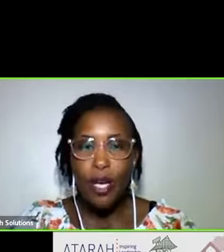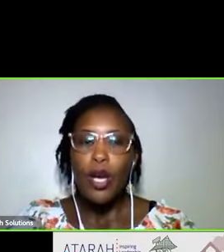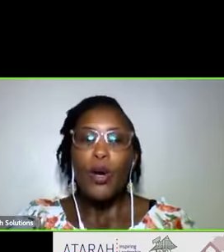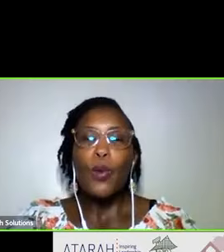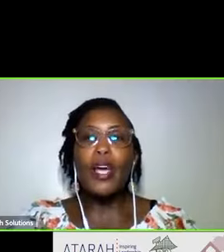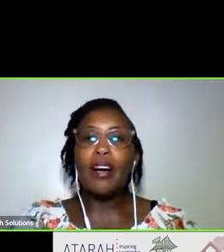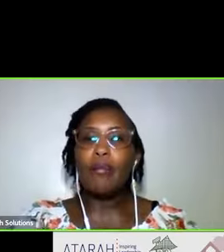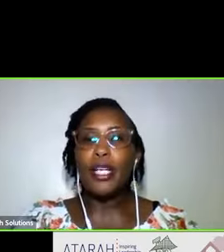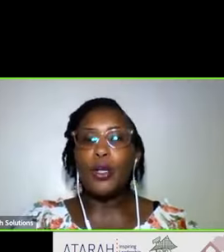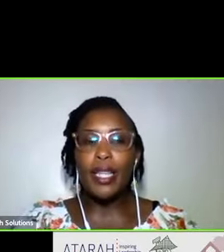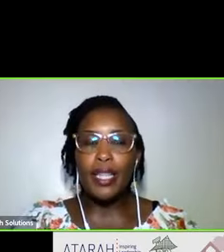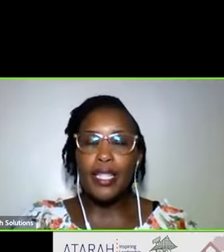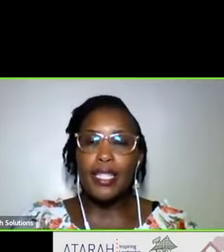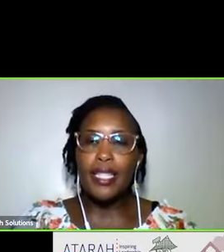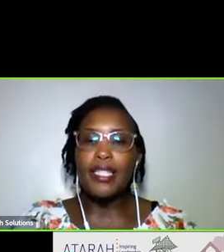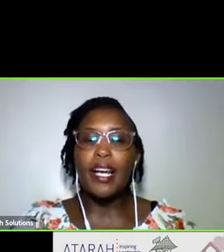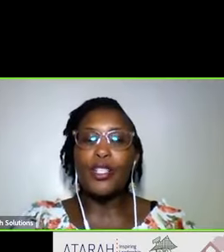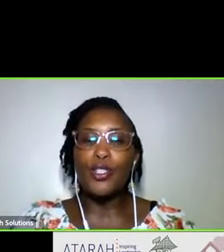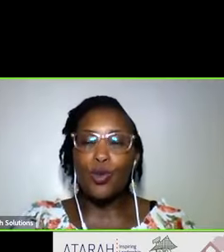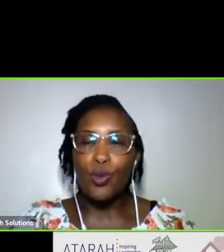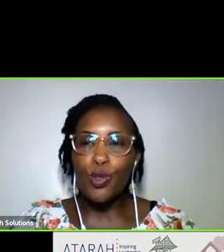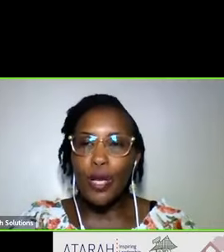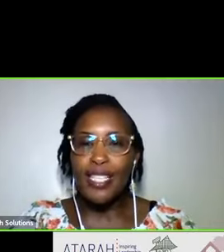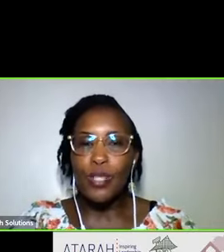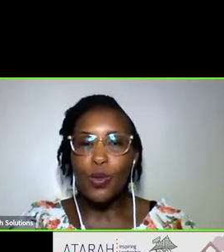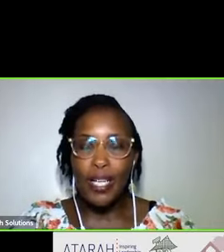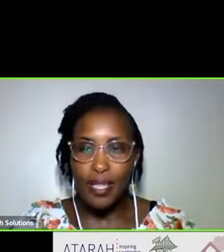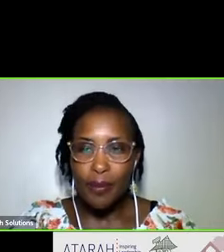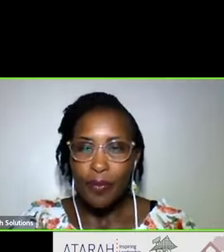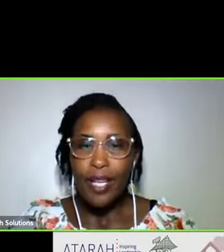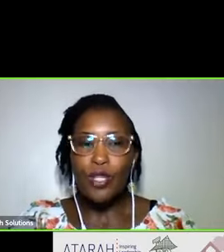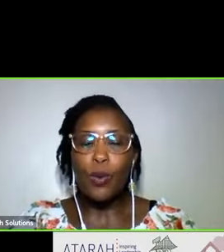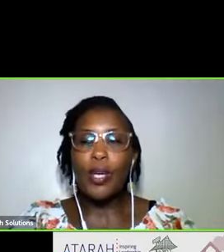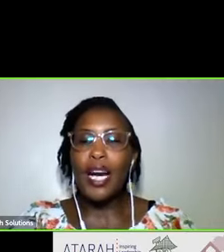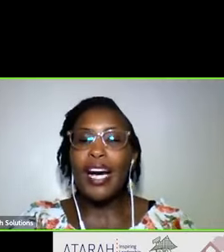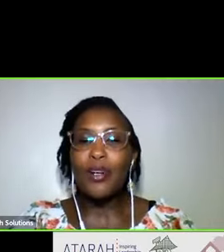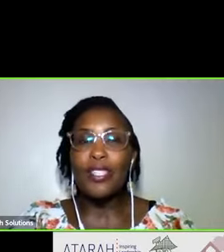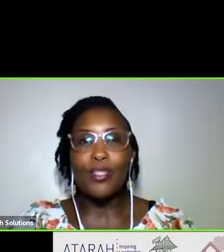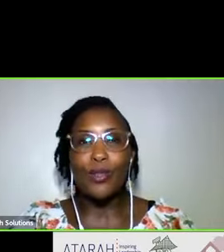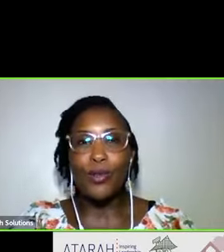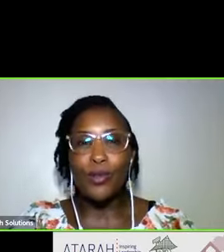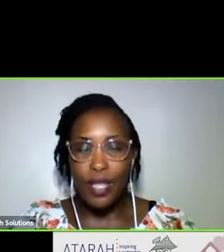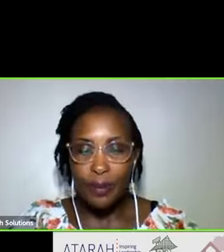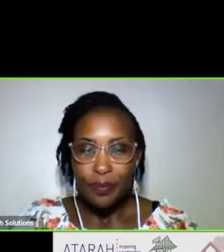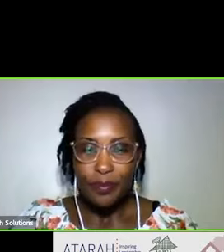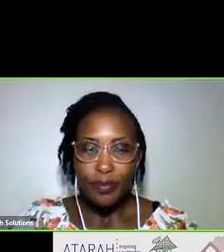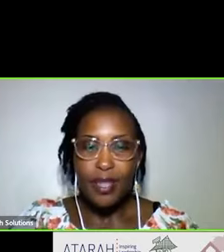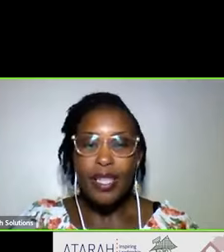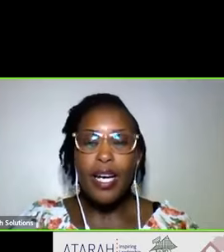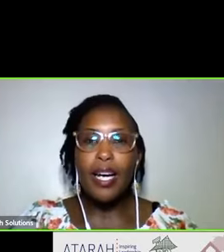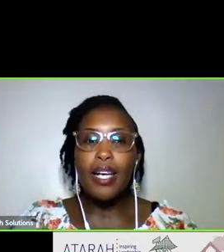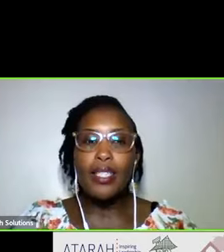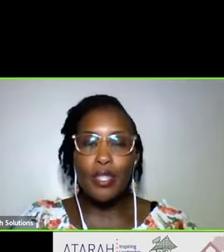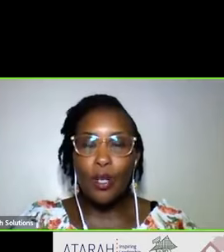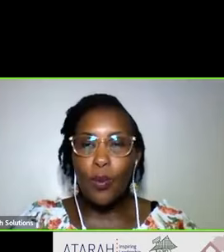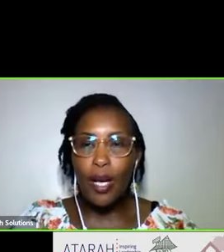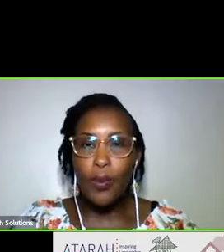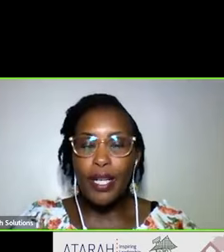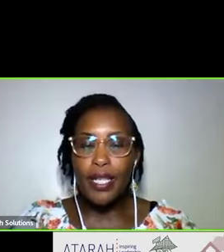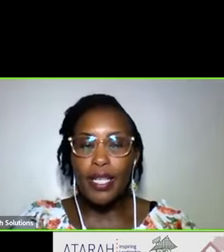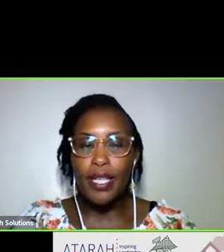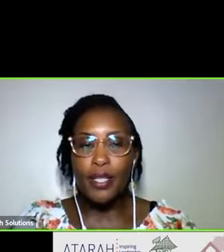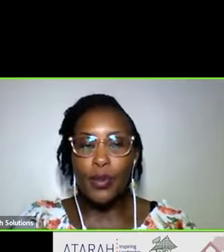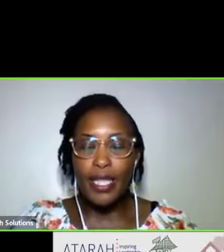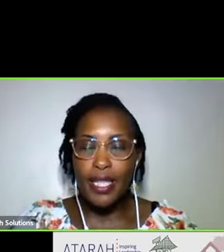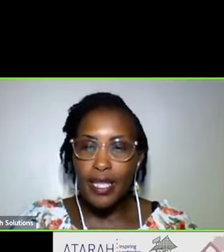entrepreneurship. We have been doing this since June 2020. So we are on season 3. Season 1,